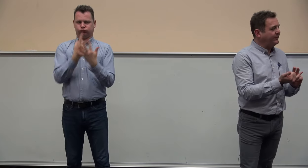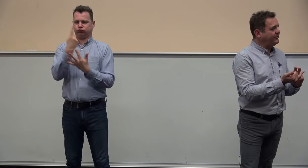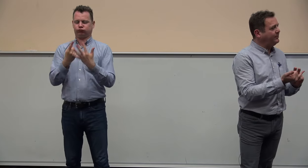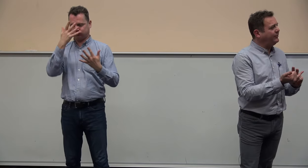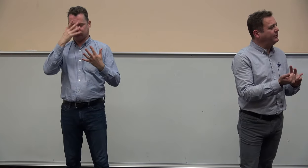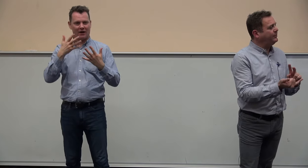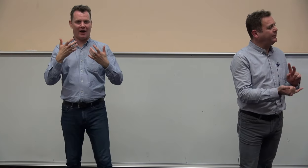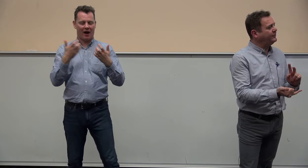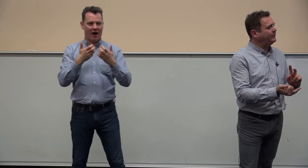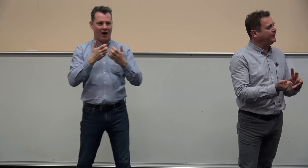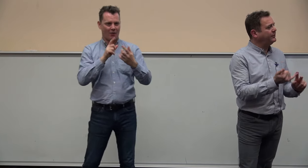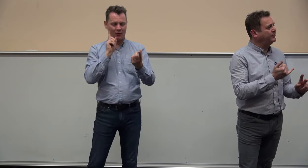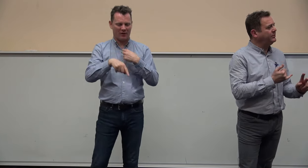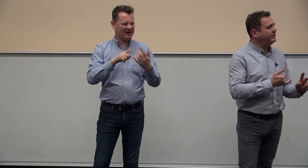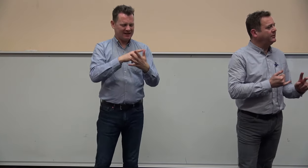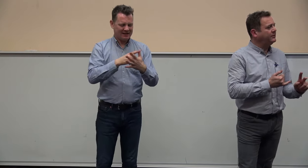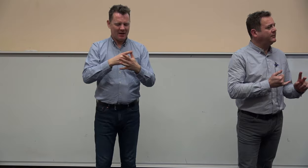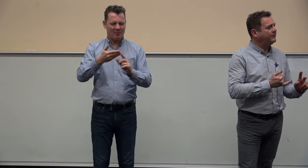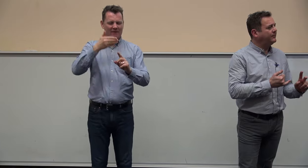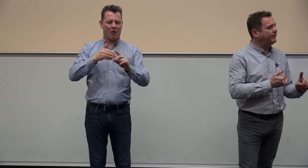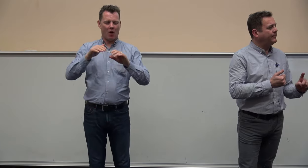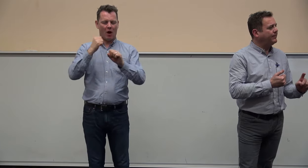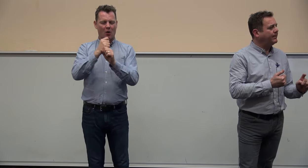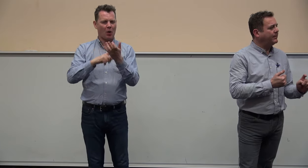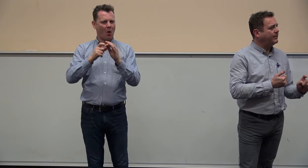What's the first thing before the Globe?